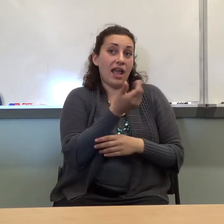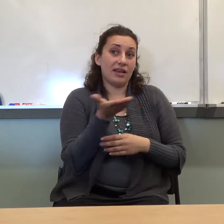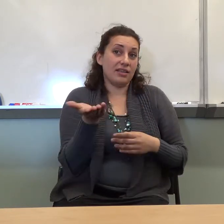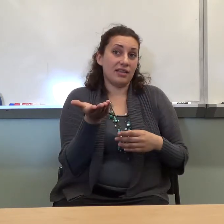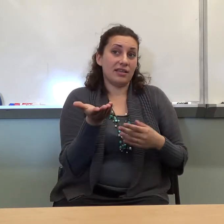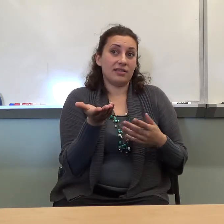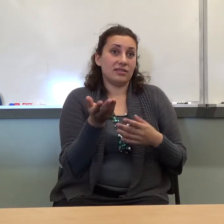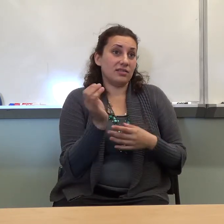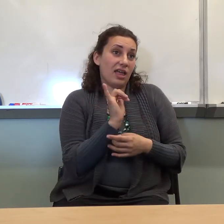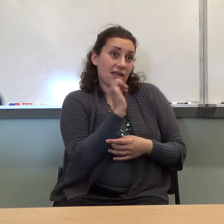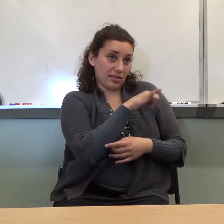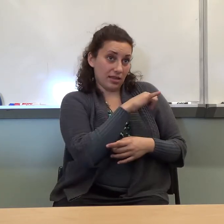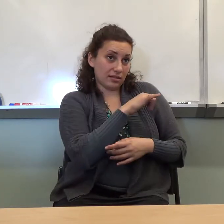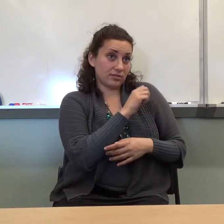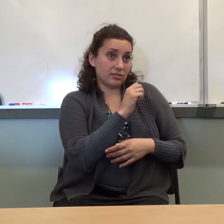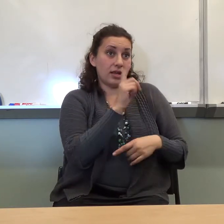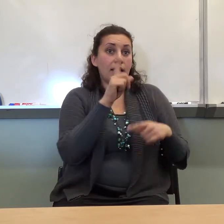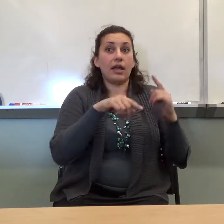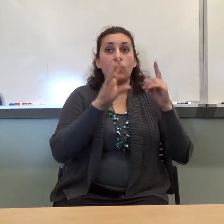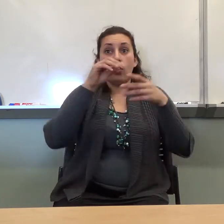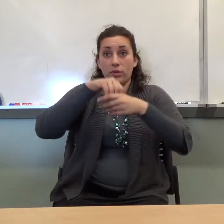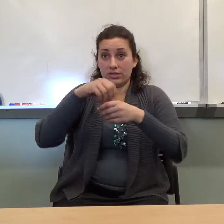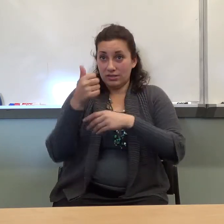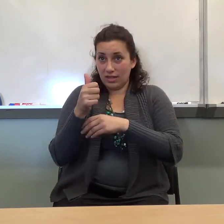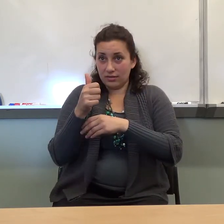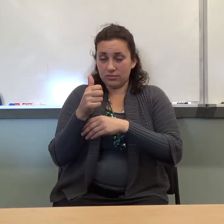repeaters. So 9 into 4.